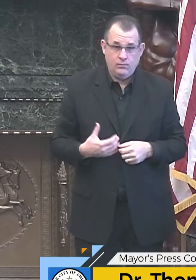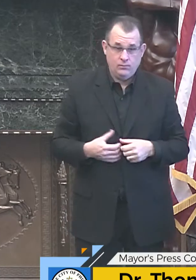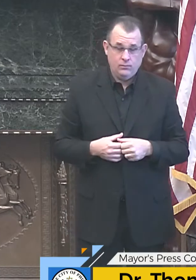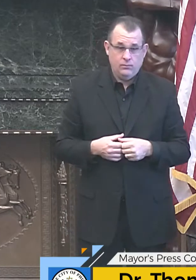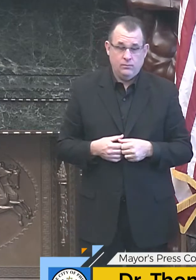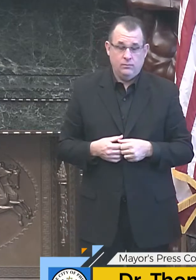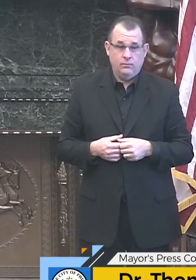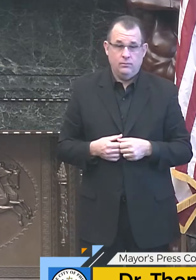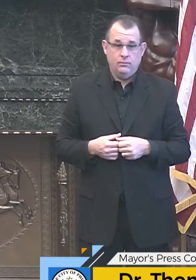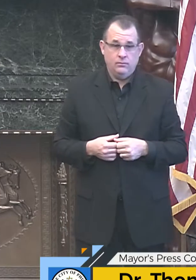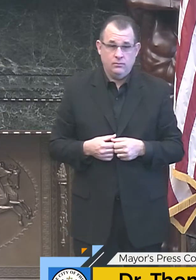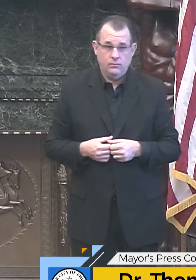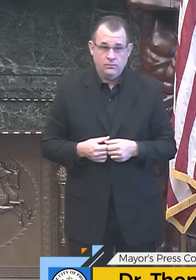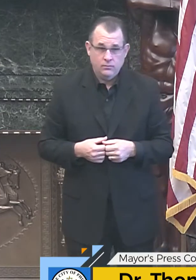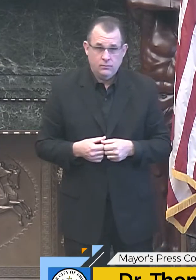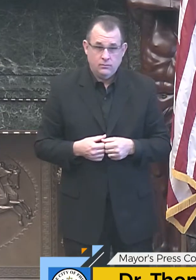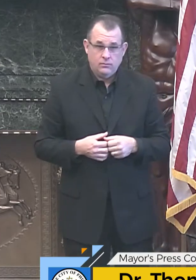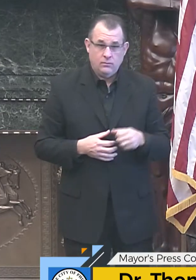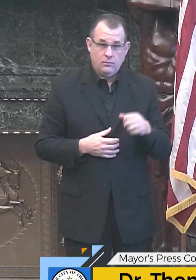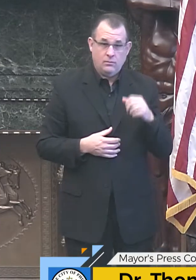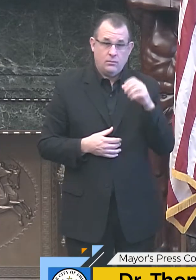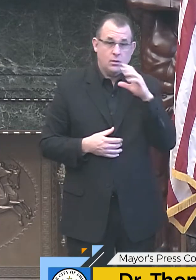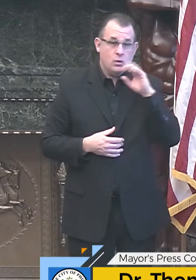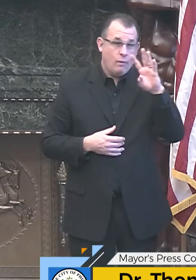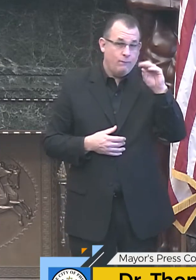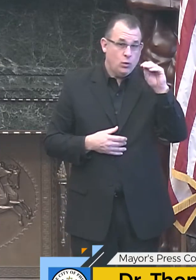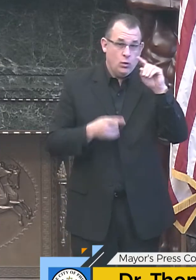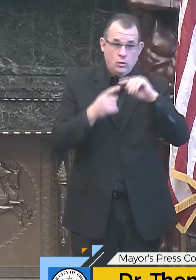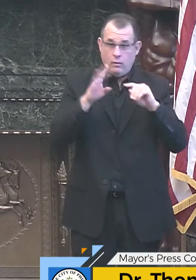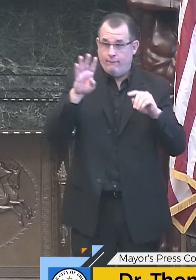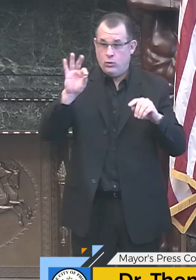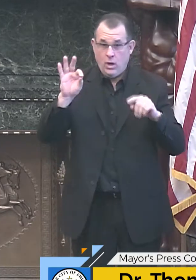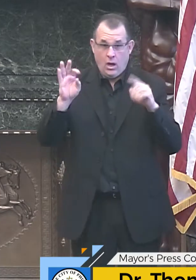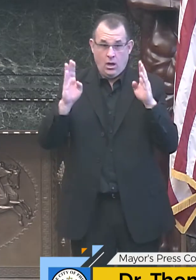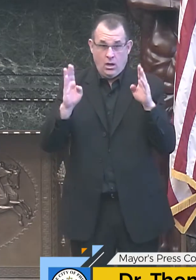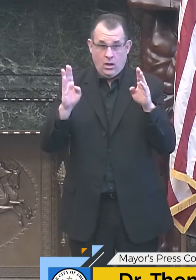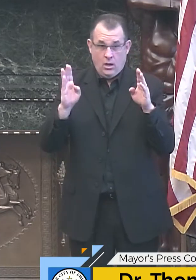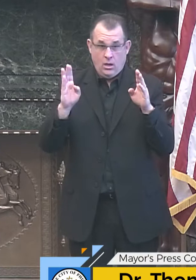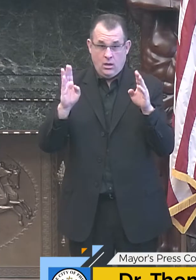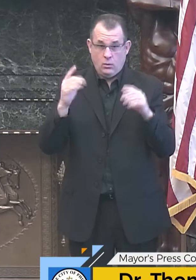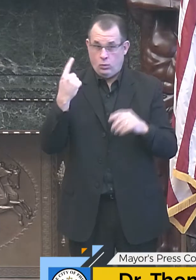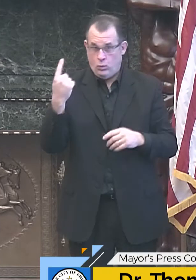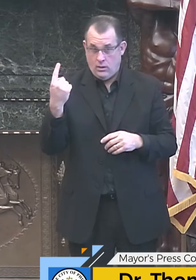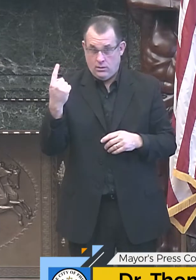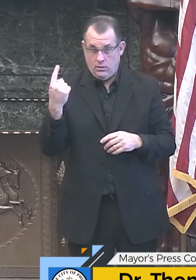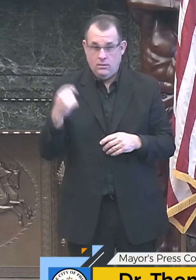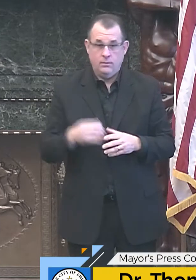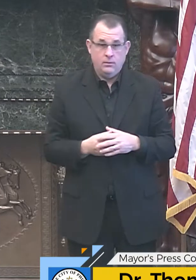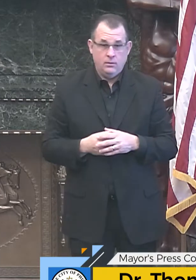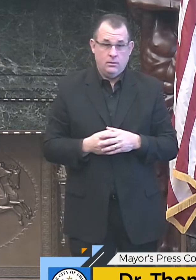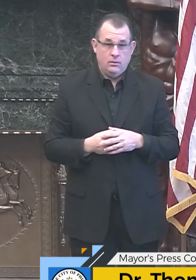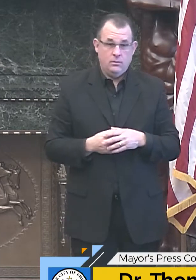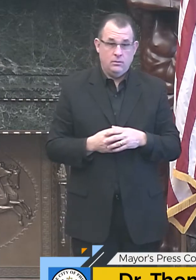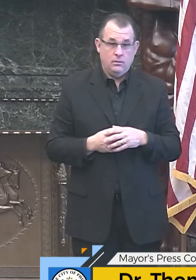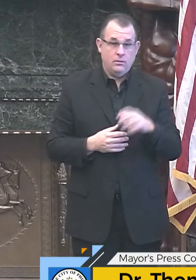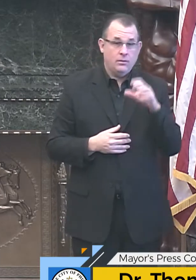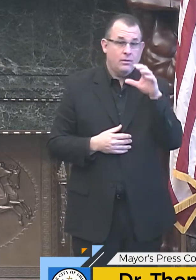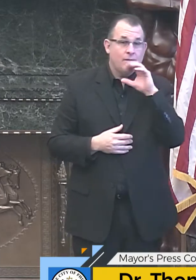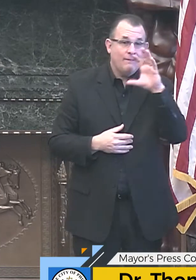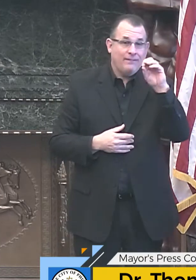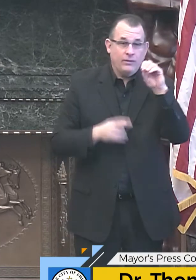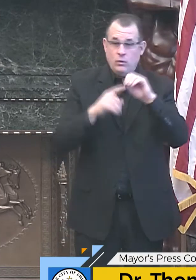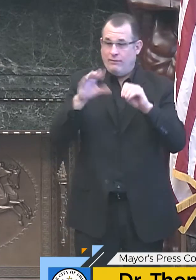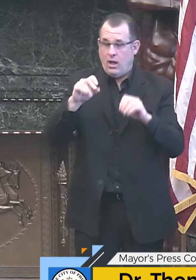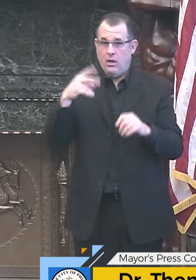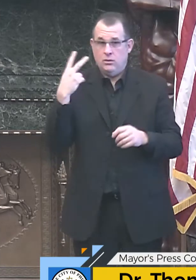died. 1 was between the ages of 40 and 49. 2 were between the ages of 50 and 59.